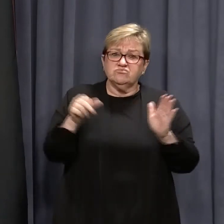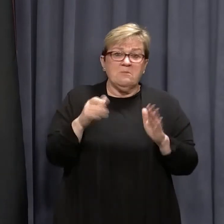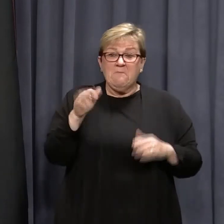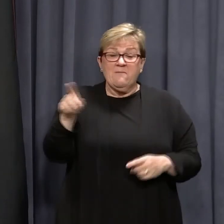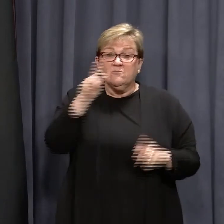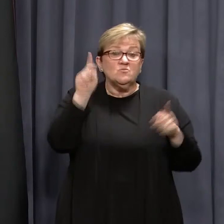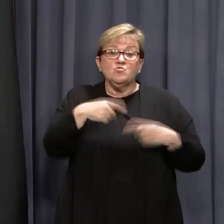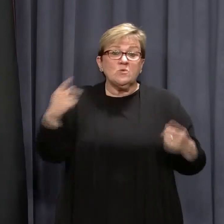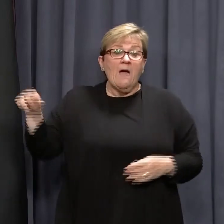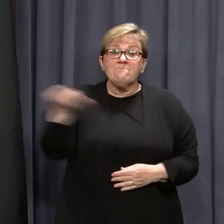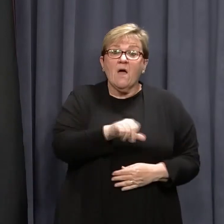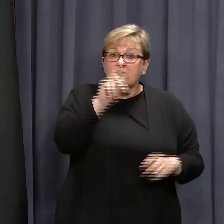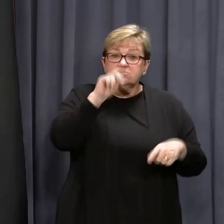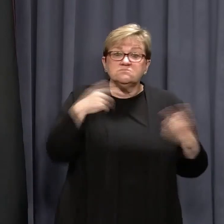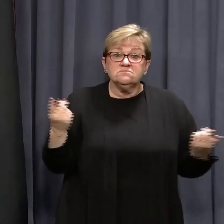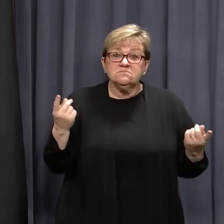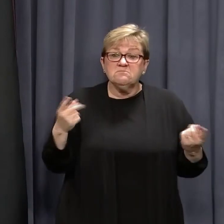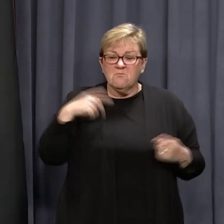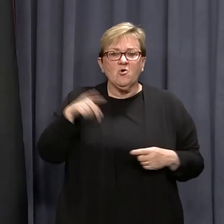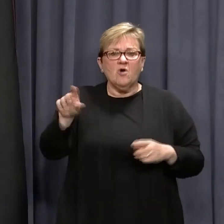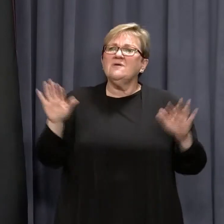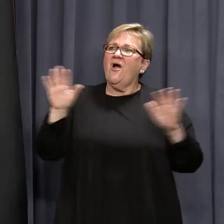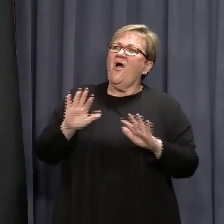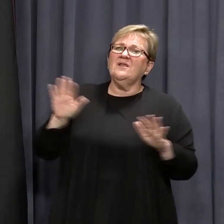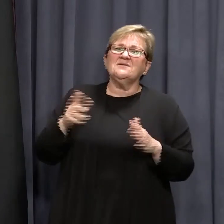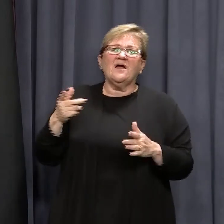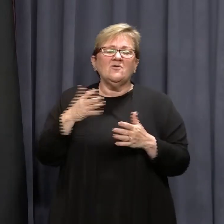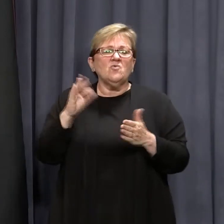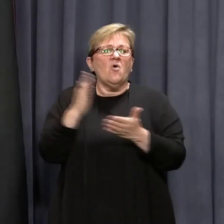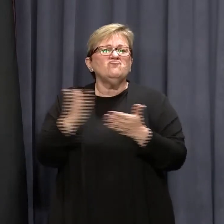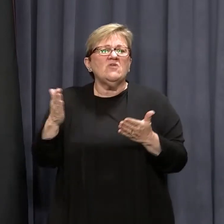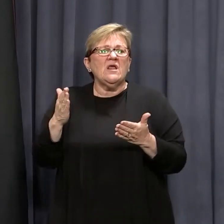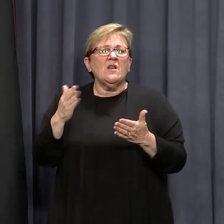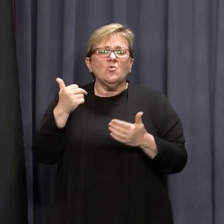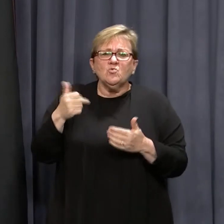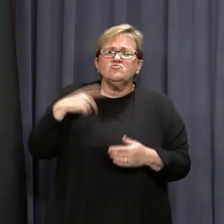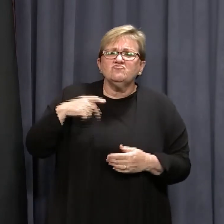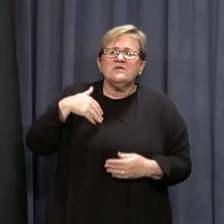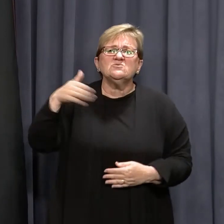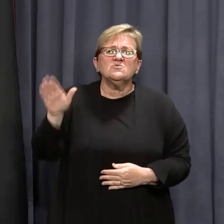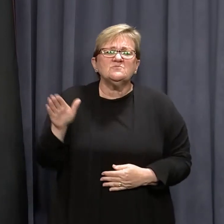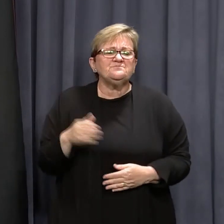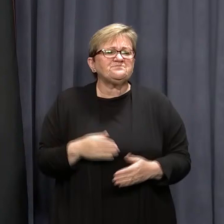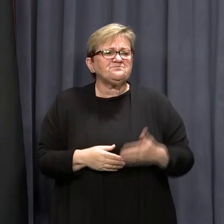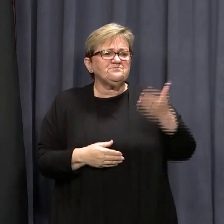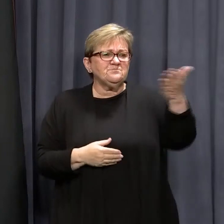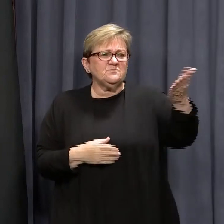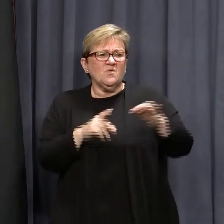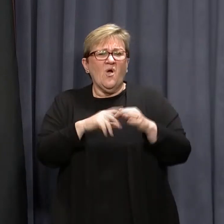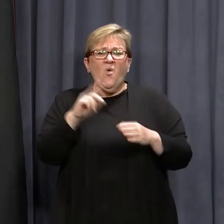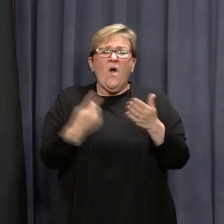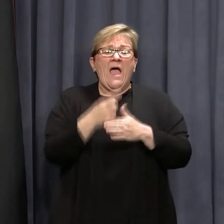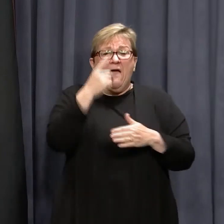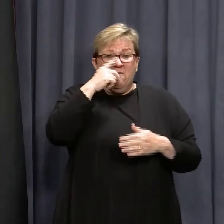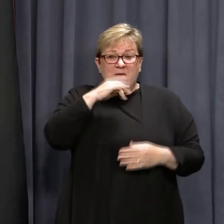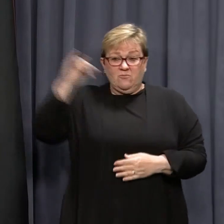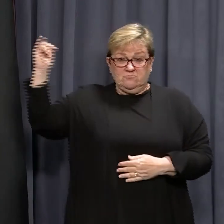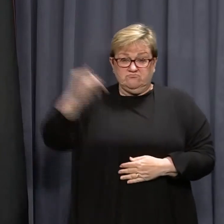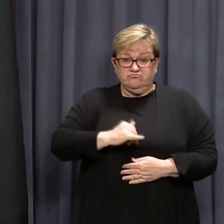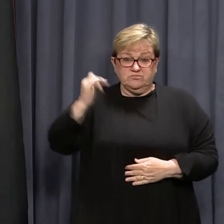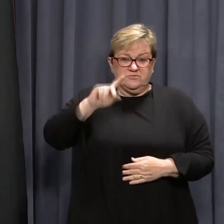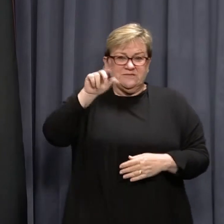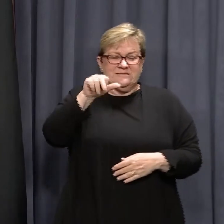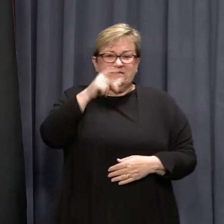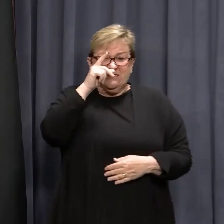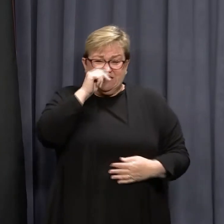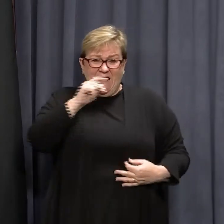mean they won't be able to return on their election. What's the story for people who can't make it onto one of those 6 flights? Well,